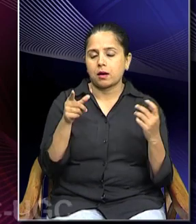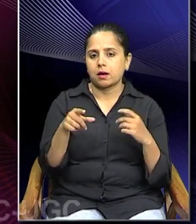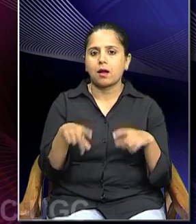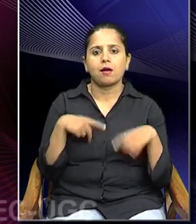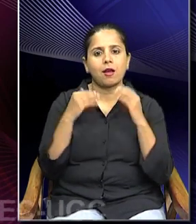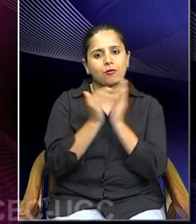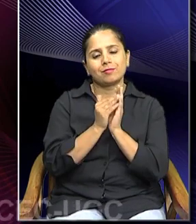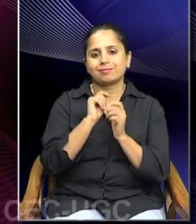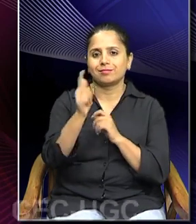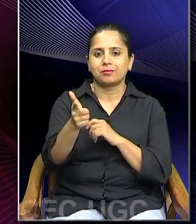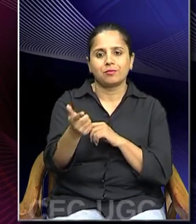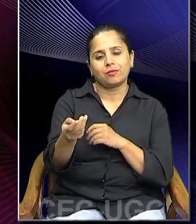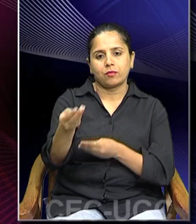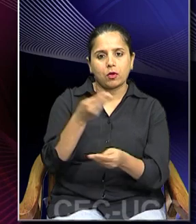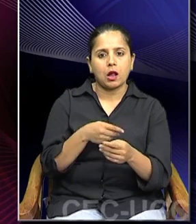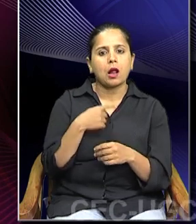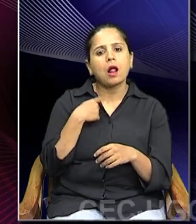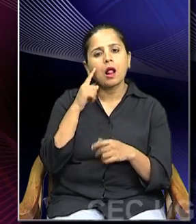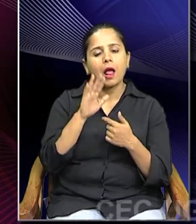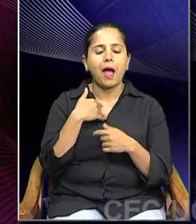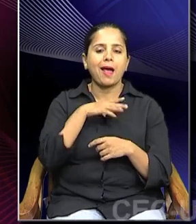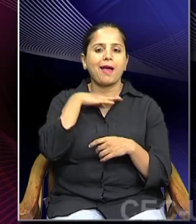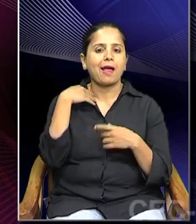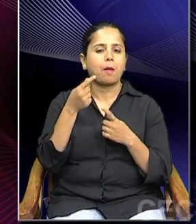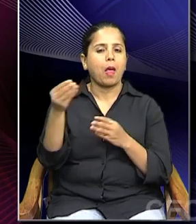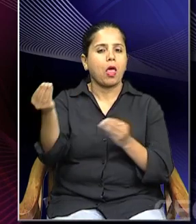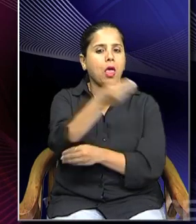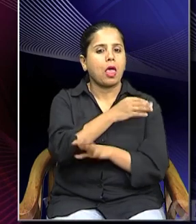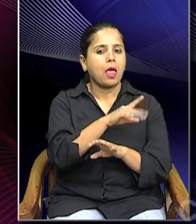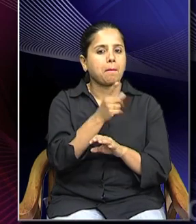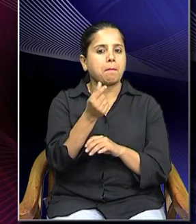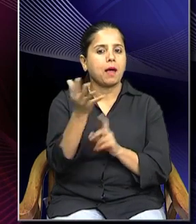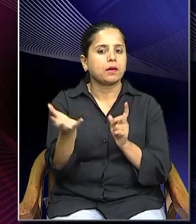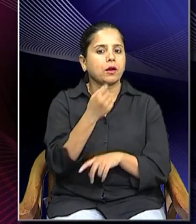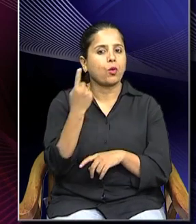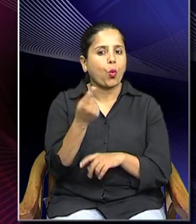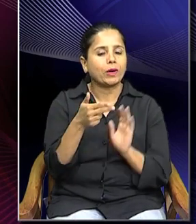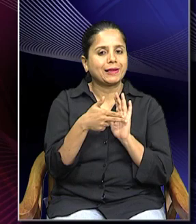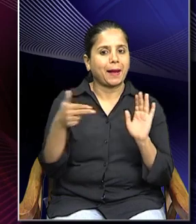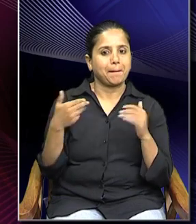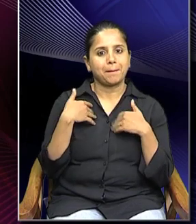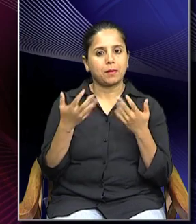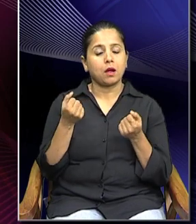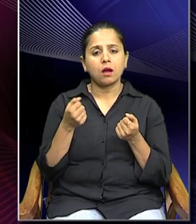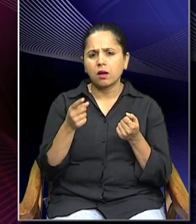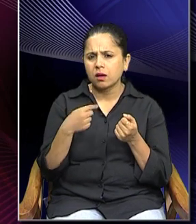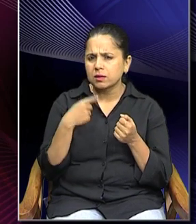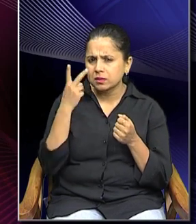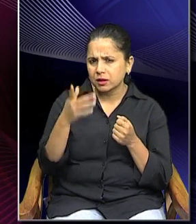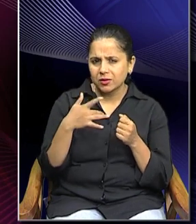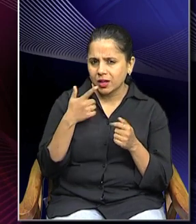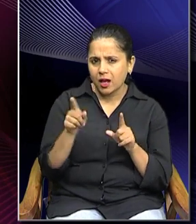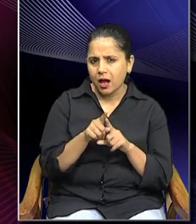insurance policy and then pretend to be dead just to ensure that they get that money in their name. So, how are we looking at